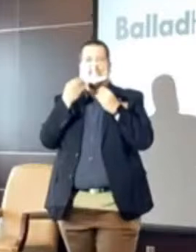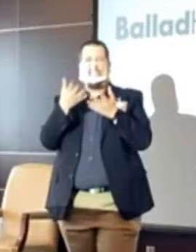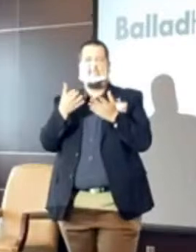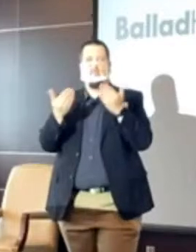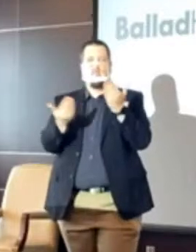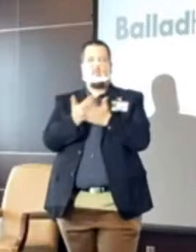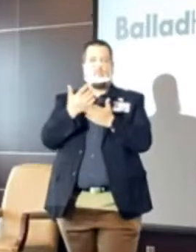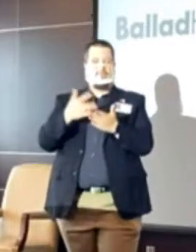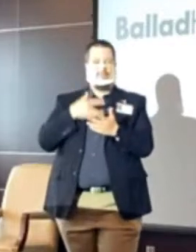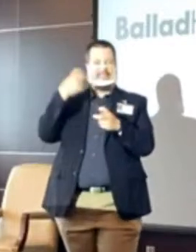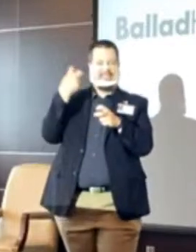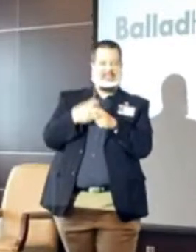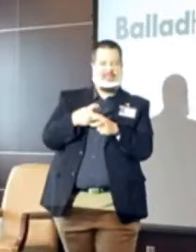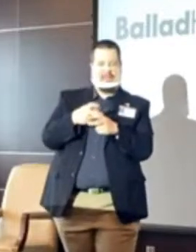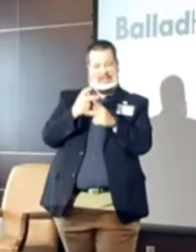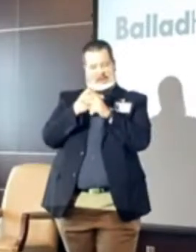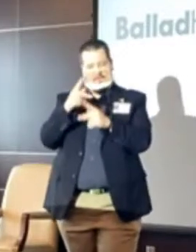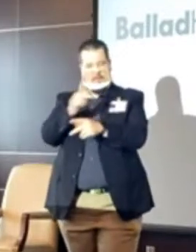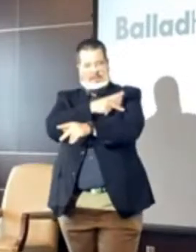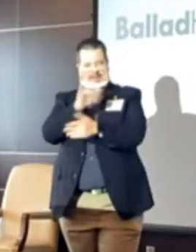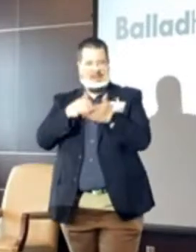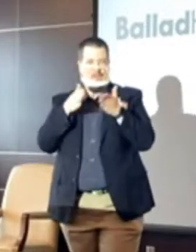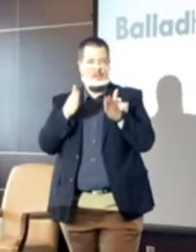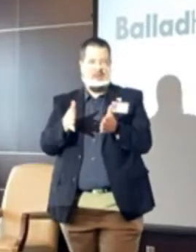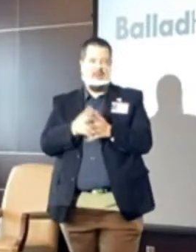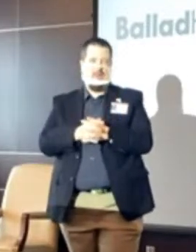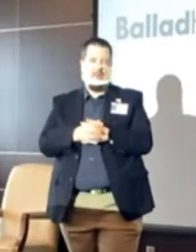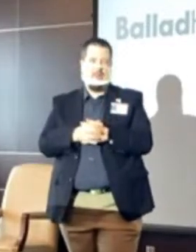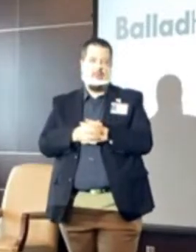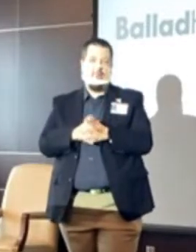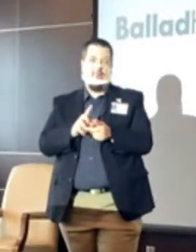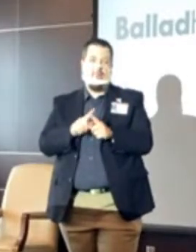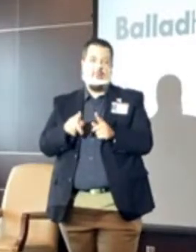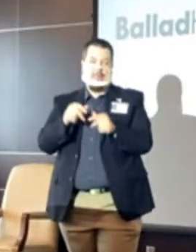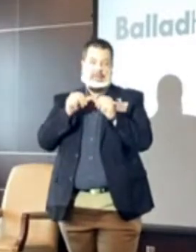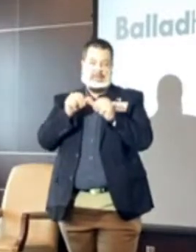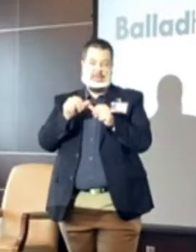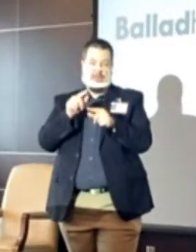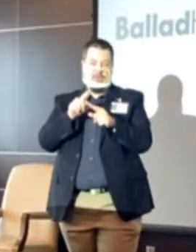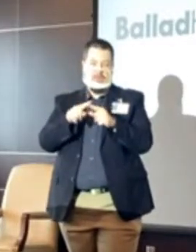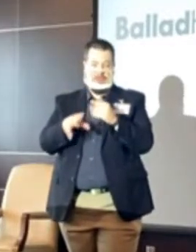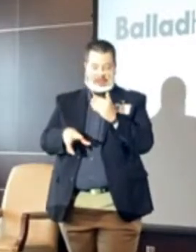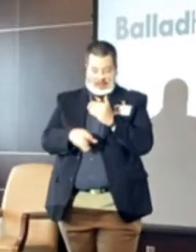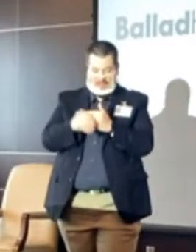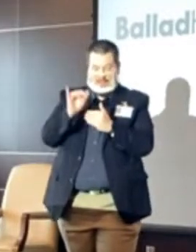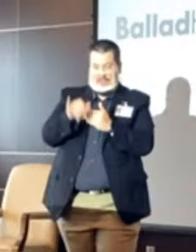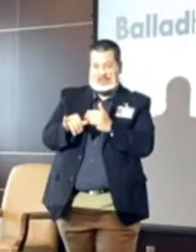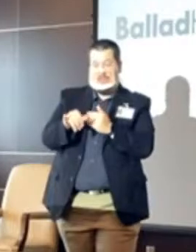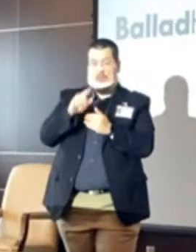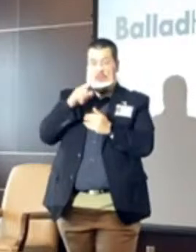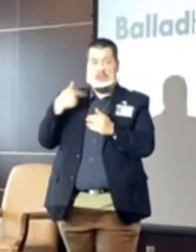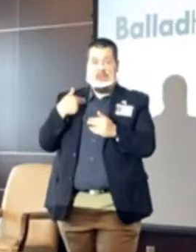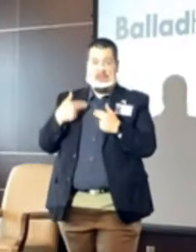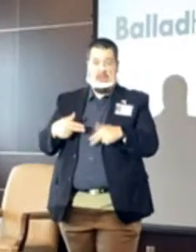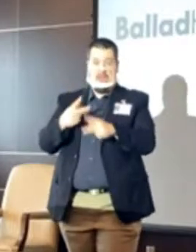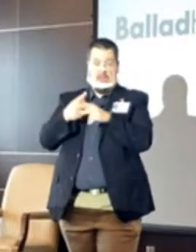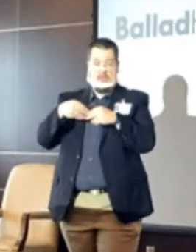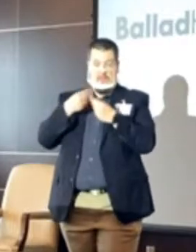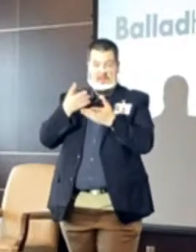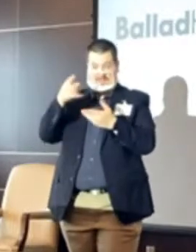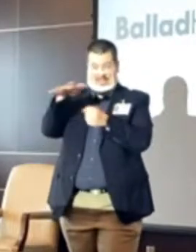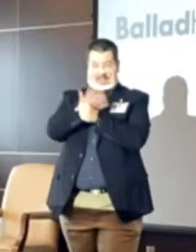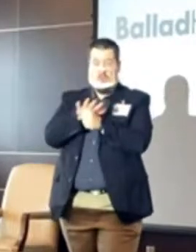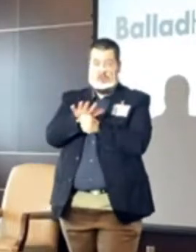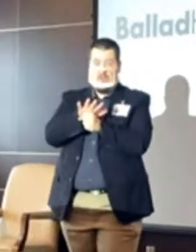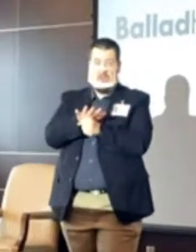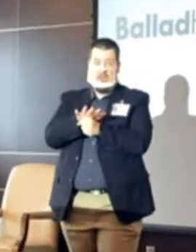whole new degree of difficulty in caring for patients at that point. But we can continue to expand that, and we will. I mean, we're the healthcare provider for our